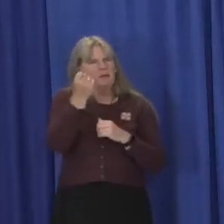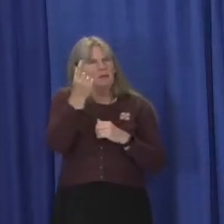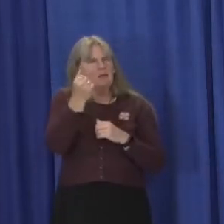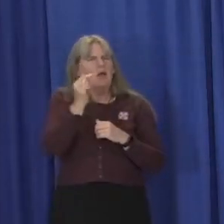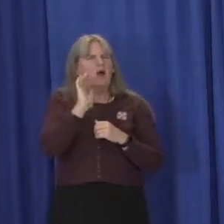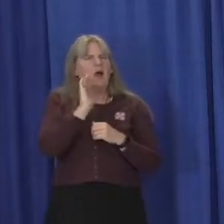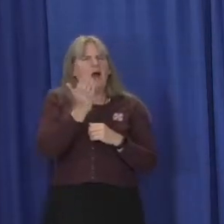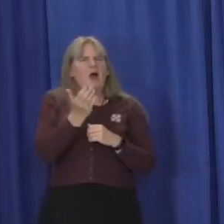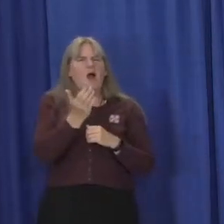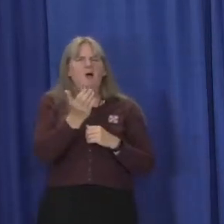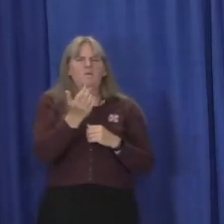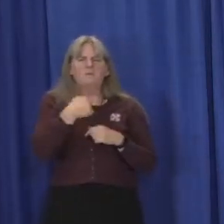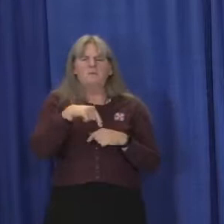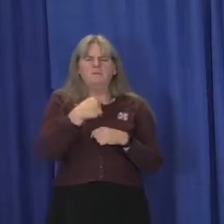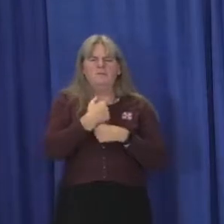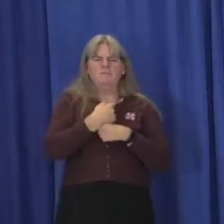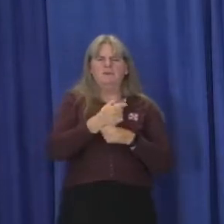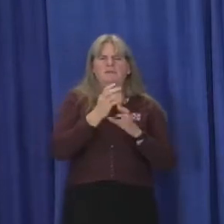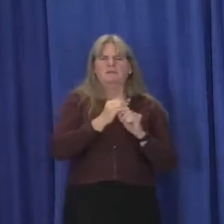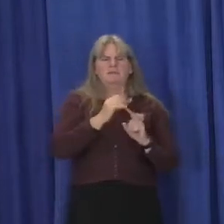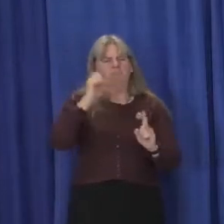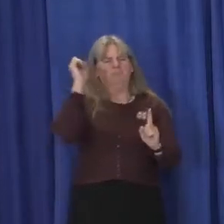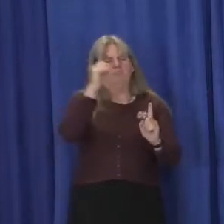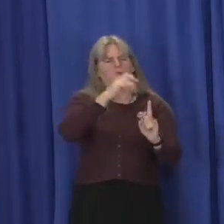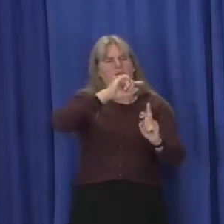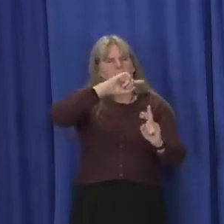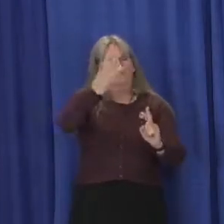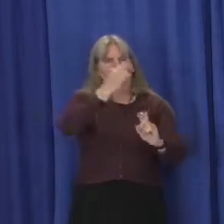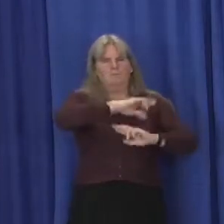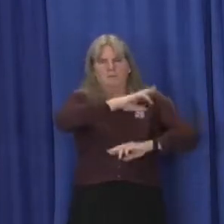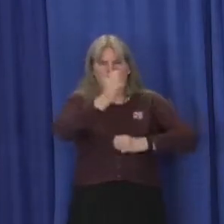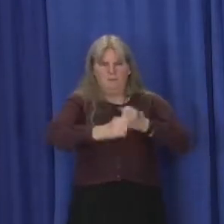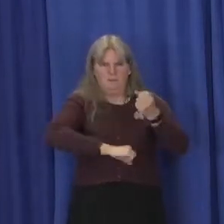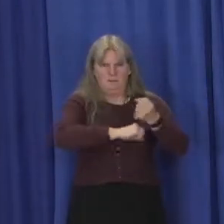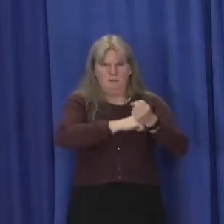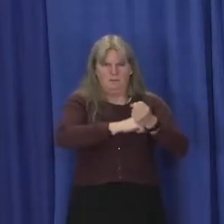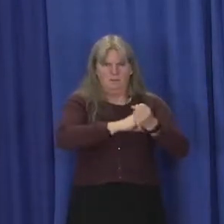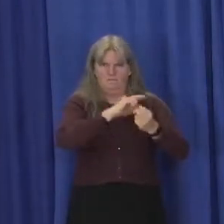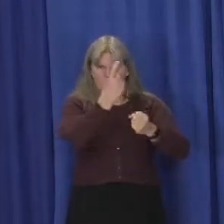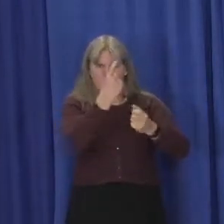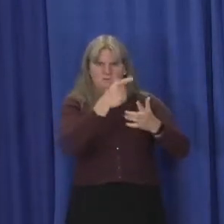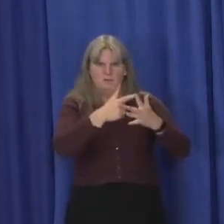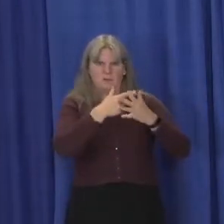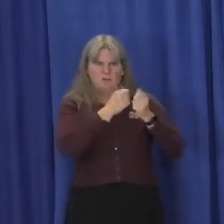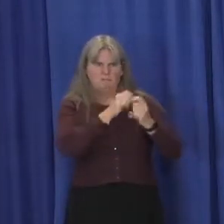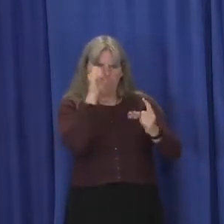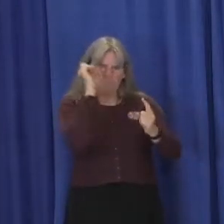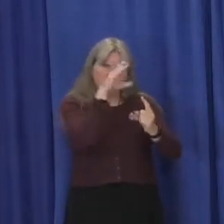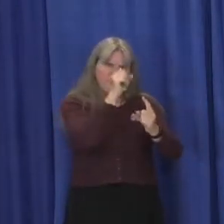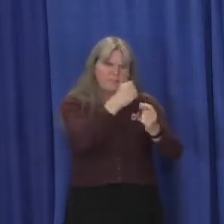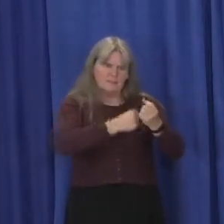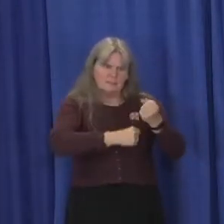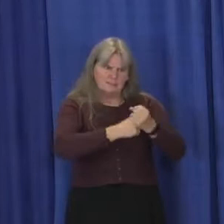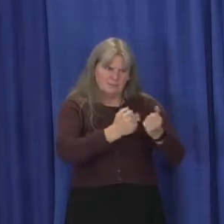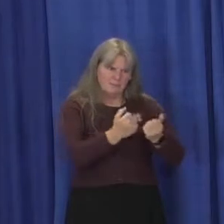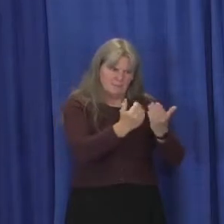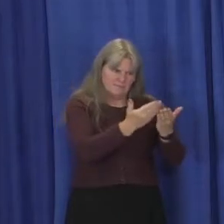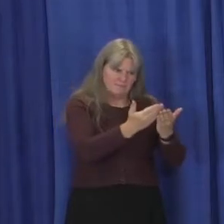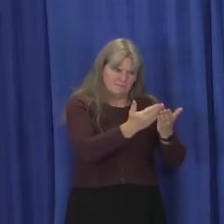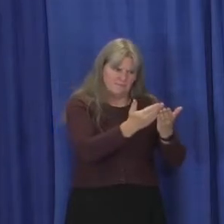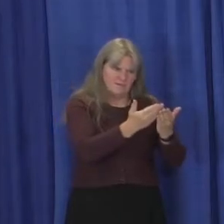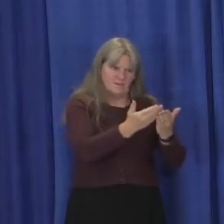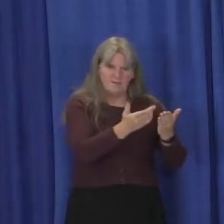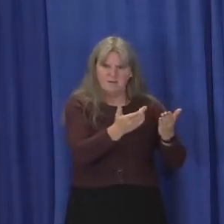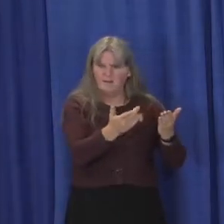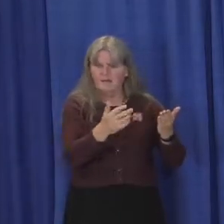enforcement model, which means we always start with education and supports to compel people to do the right thing. And we do have the power of